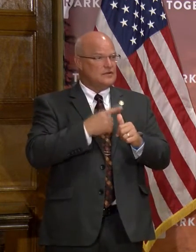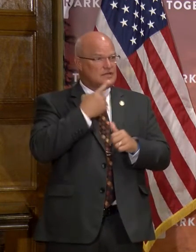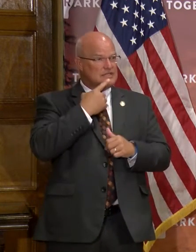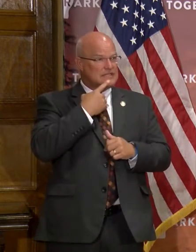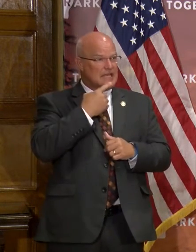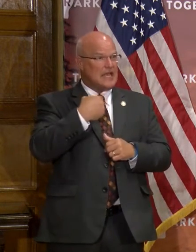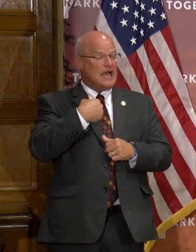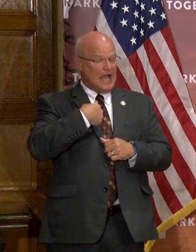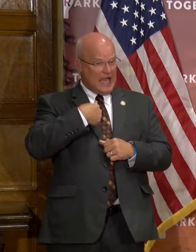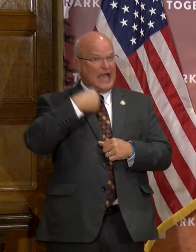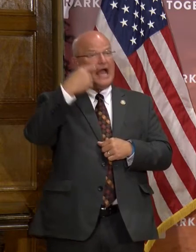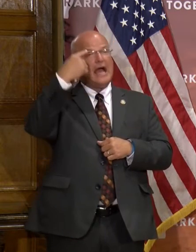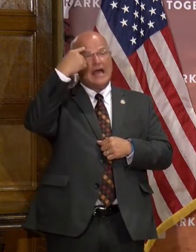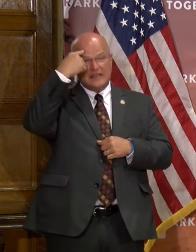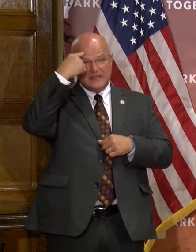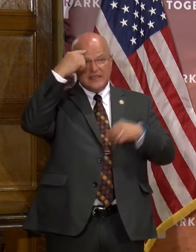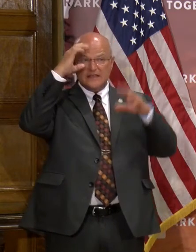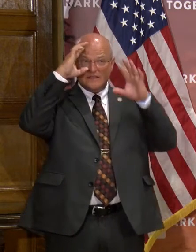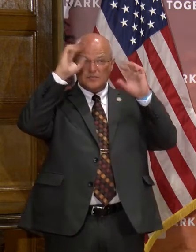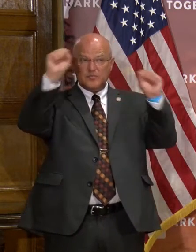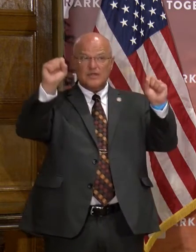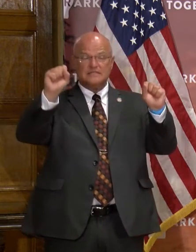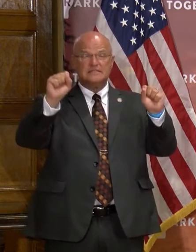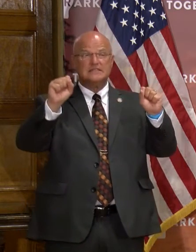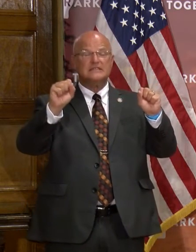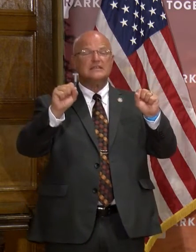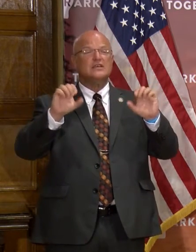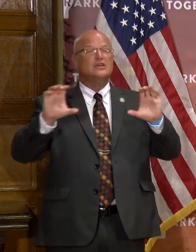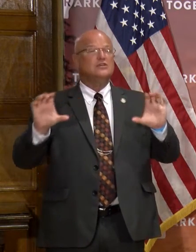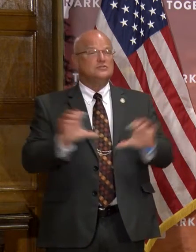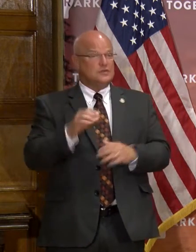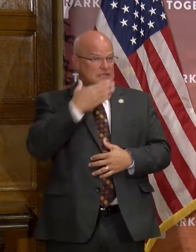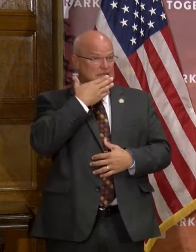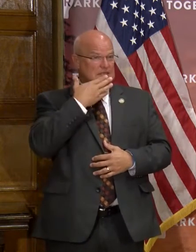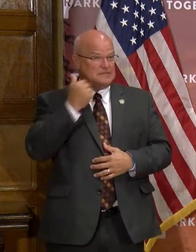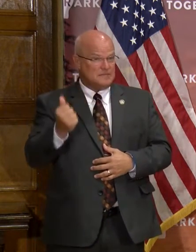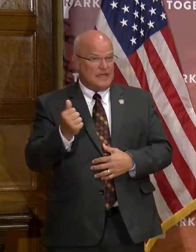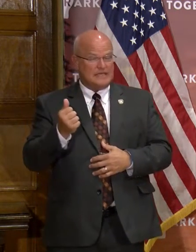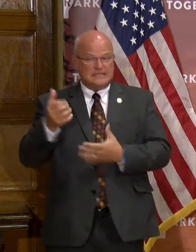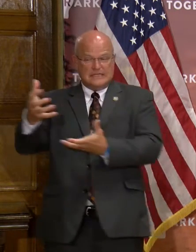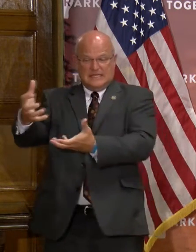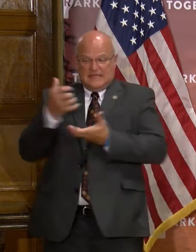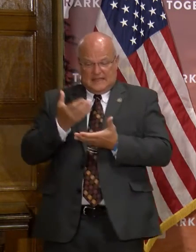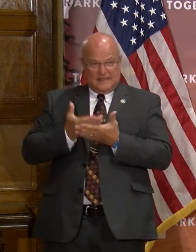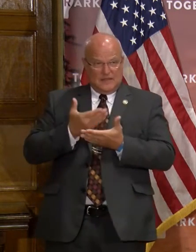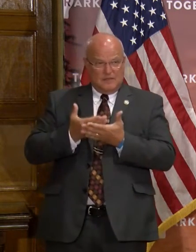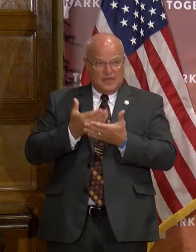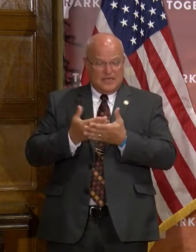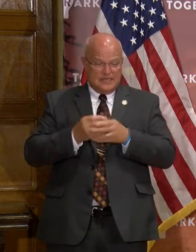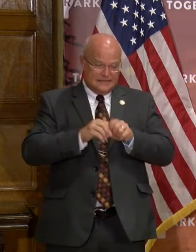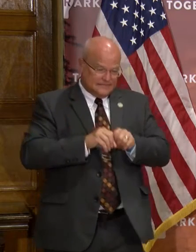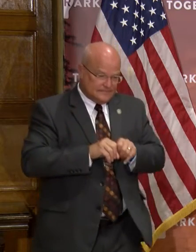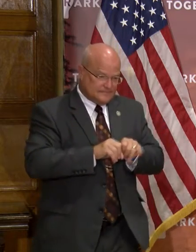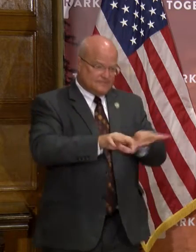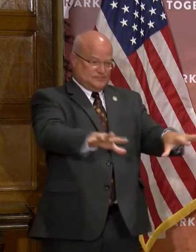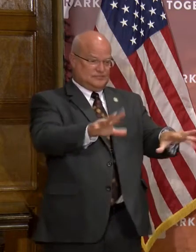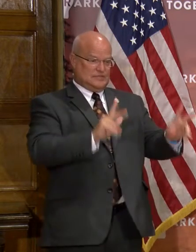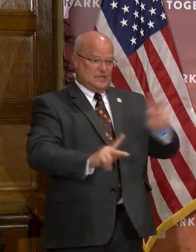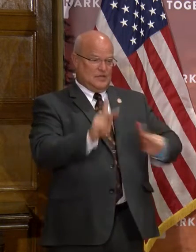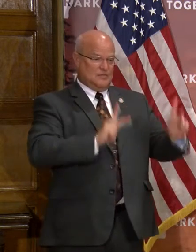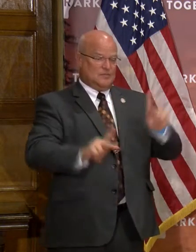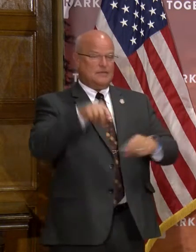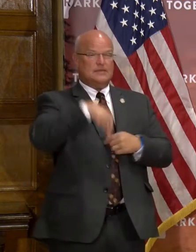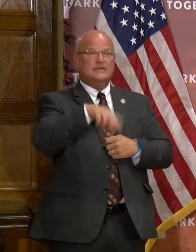I believe the President is simply doing his best to get the money to citizens of the